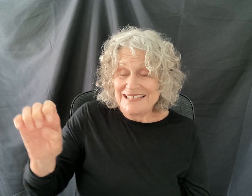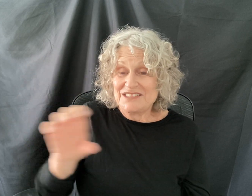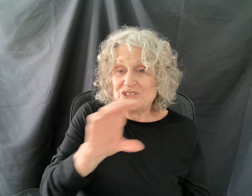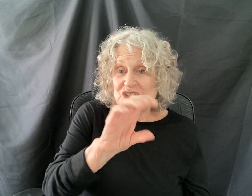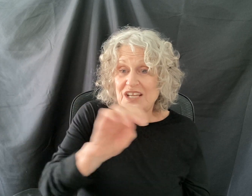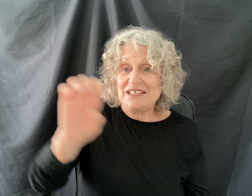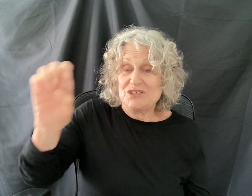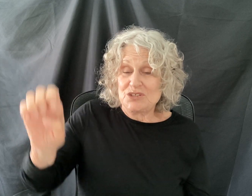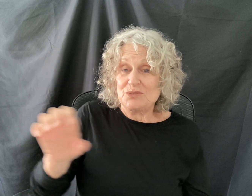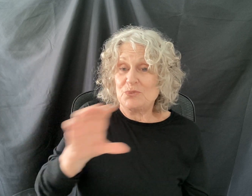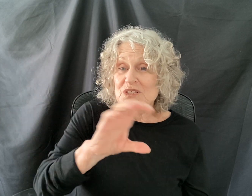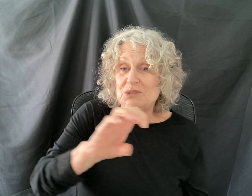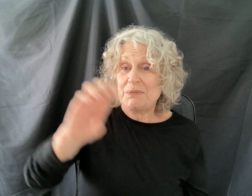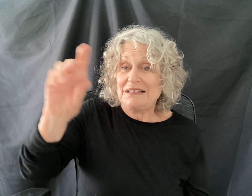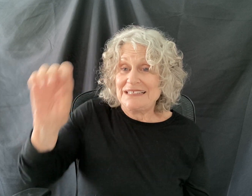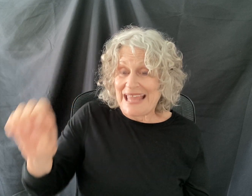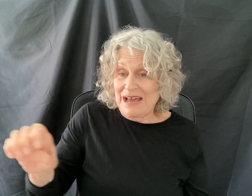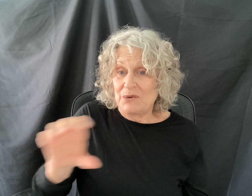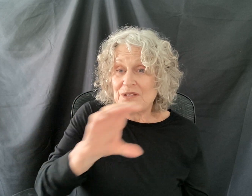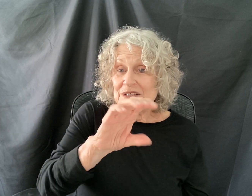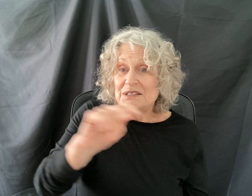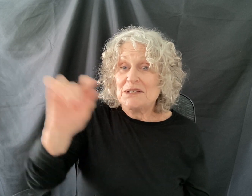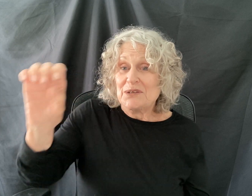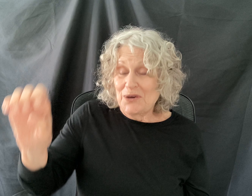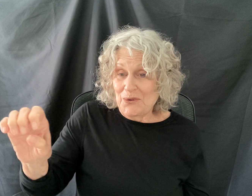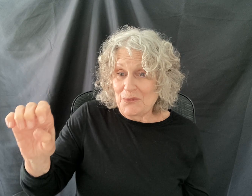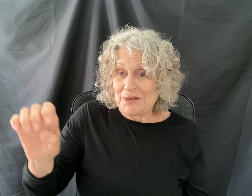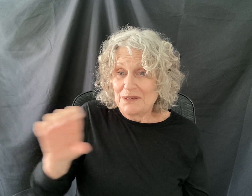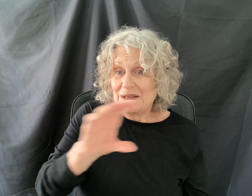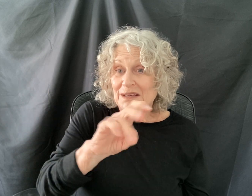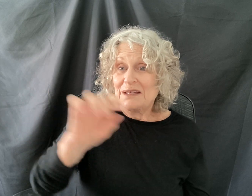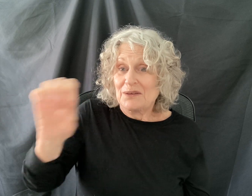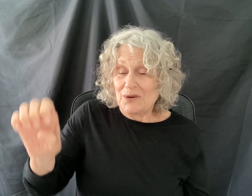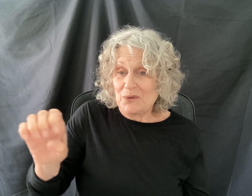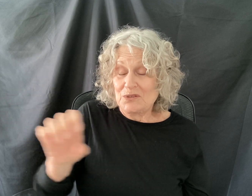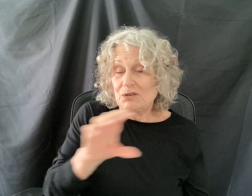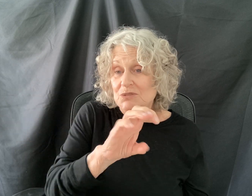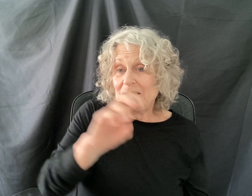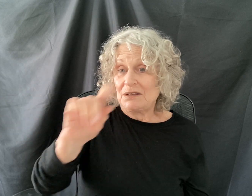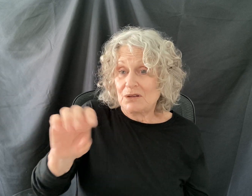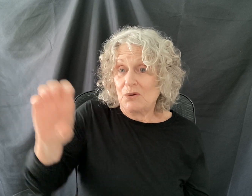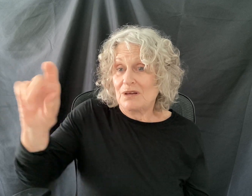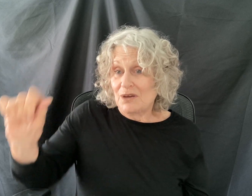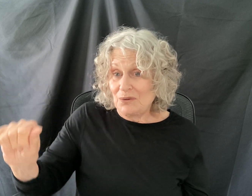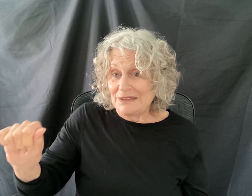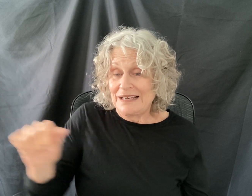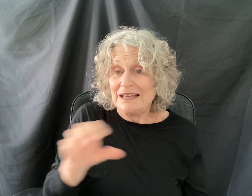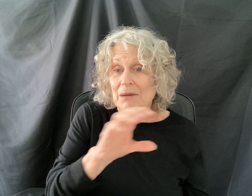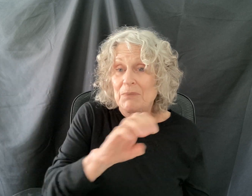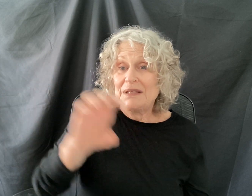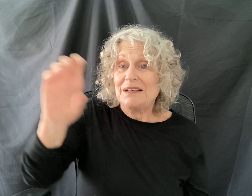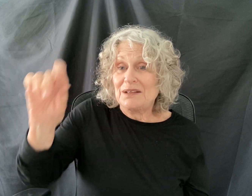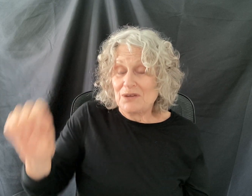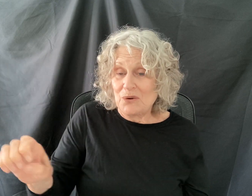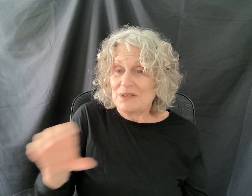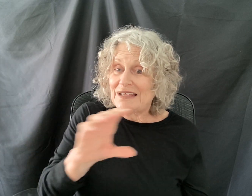it's changed to, we spell it out, Coke. Coke. You could spell out Coca-Cola, but Coke, it kind